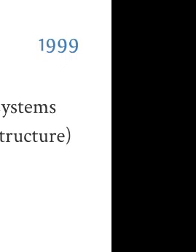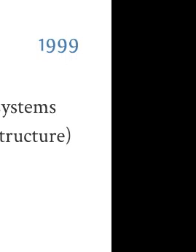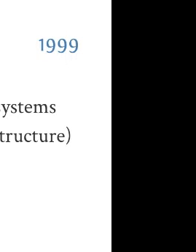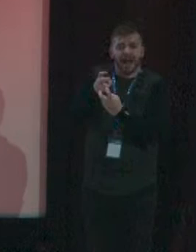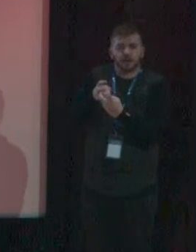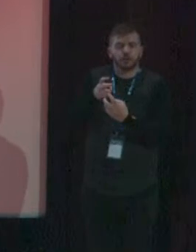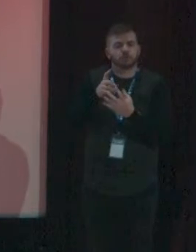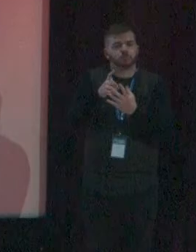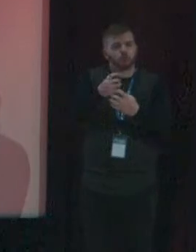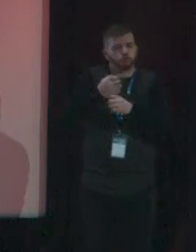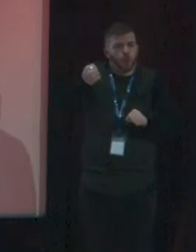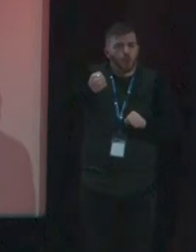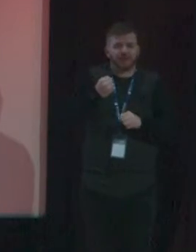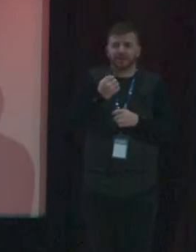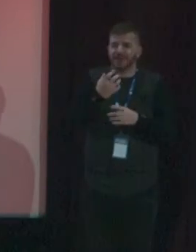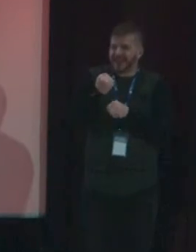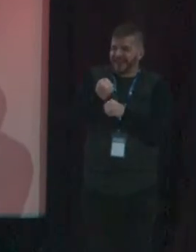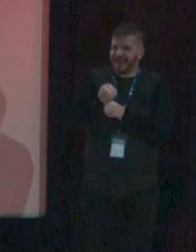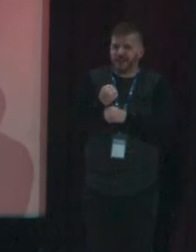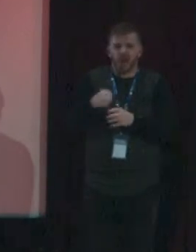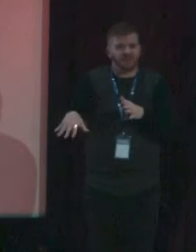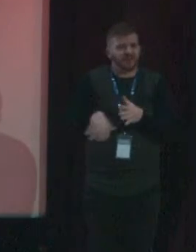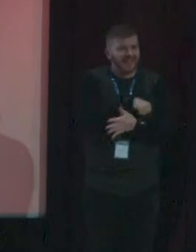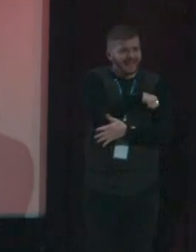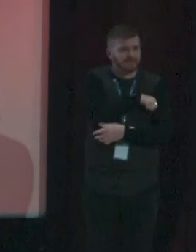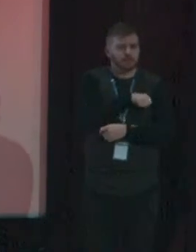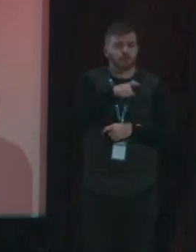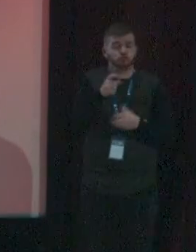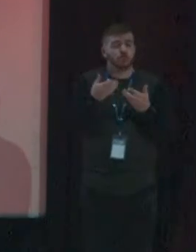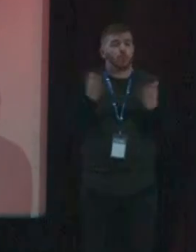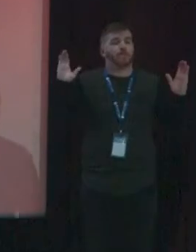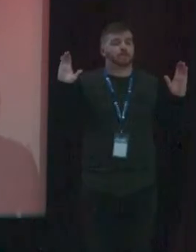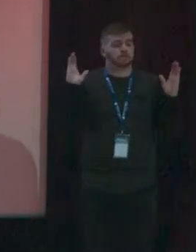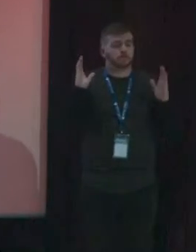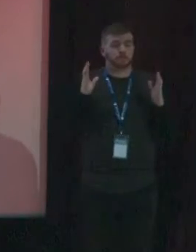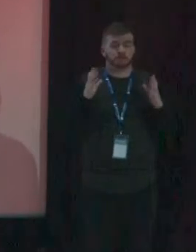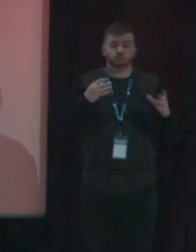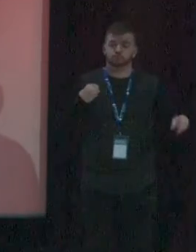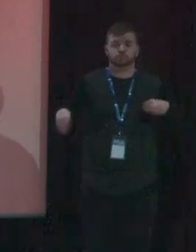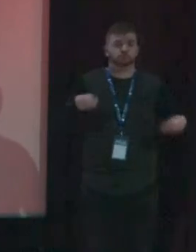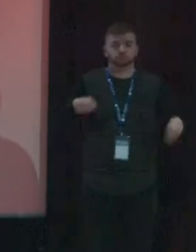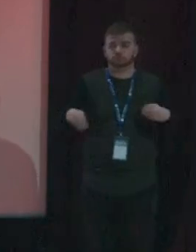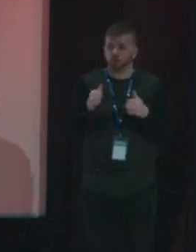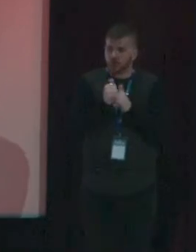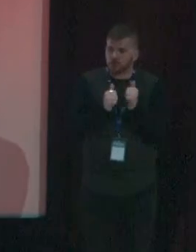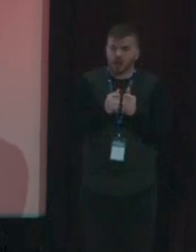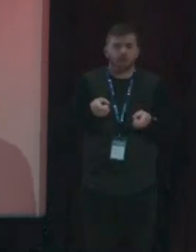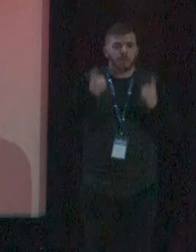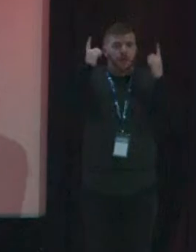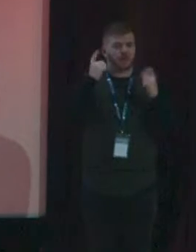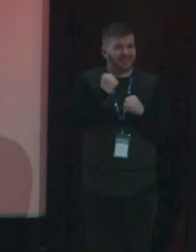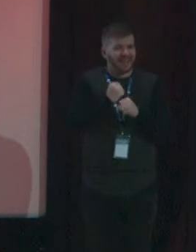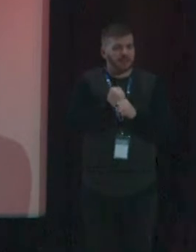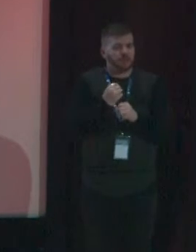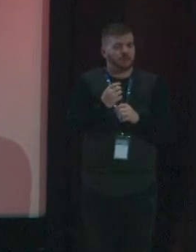Guild of Thieves. Guild of Thieves has a really open structure, right? The master of the Guild of Thieves